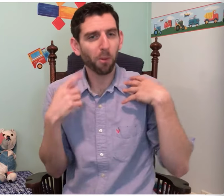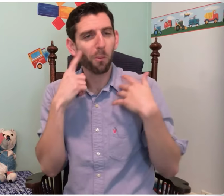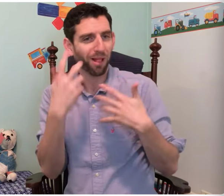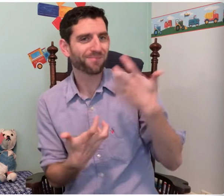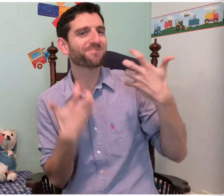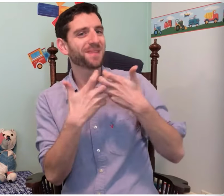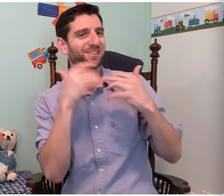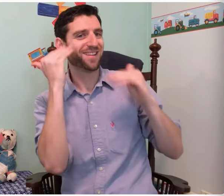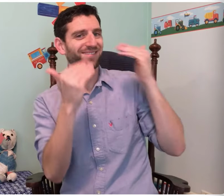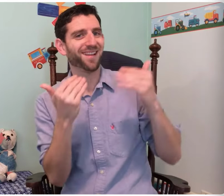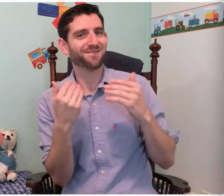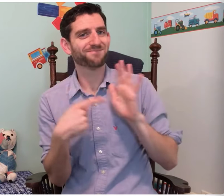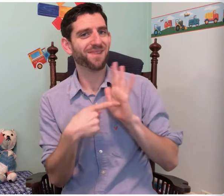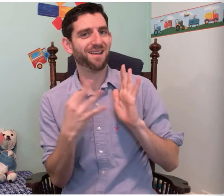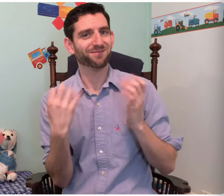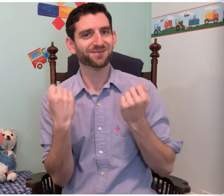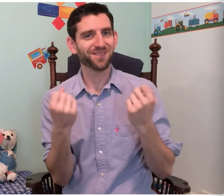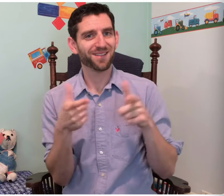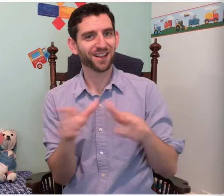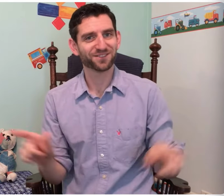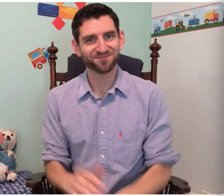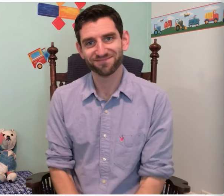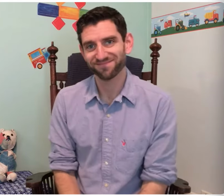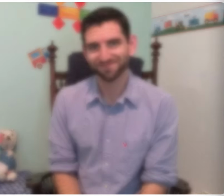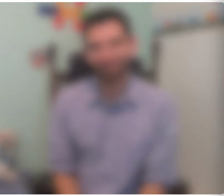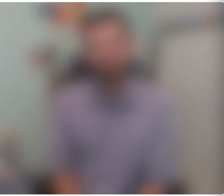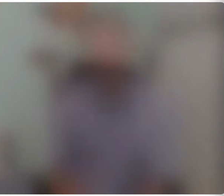to improve on their signing